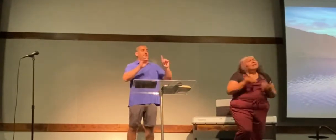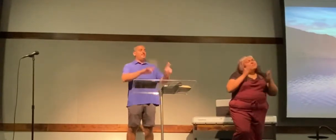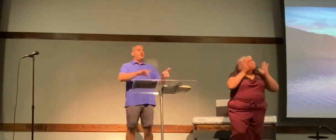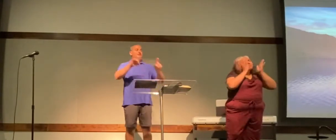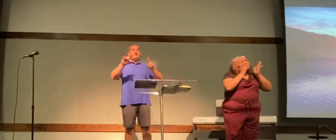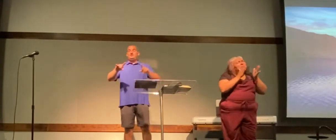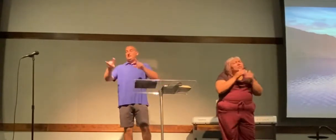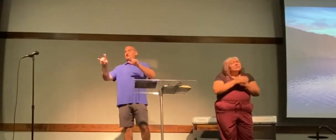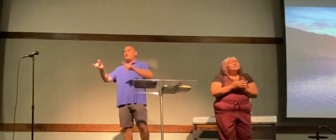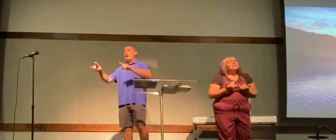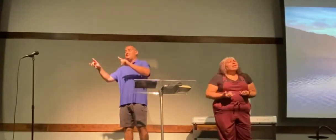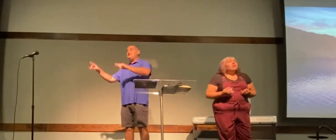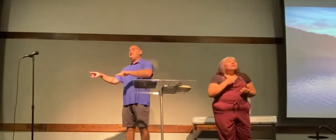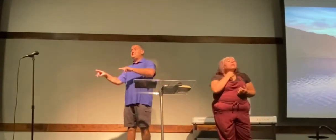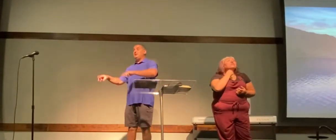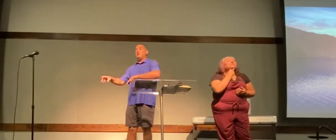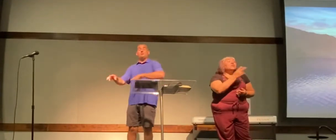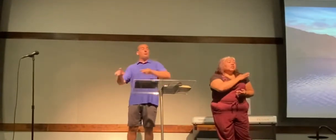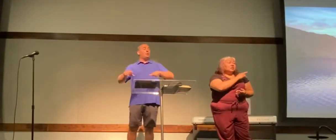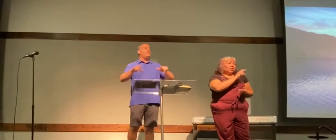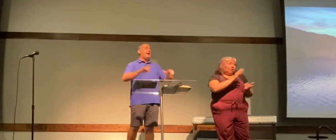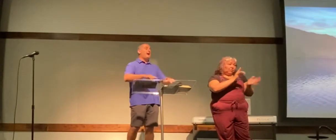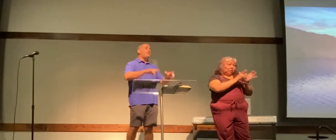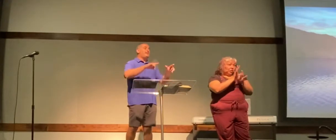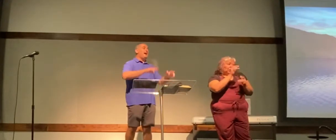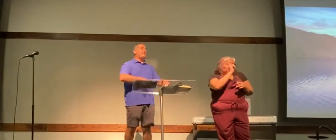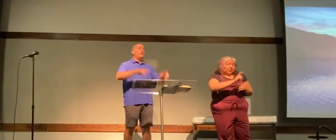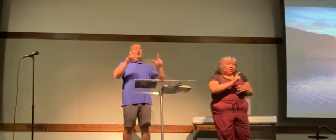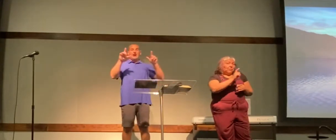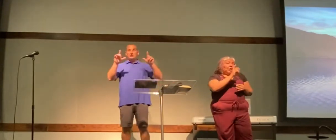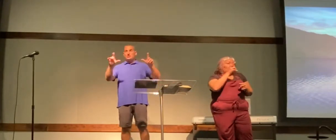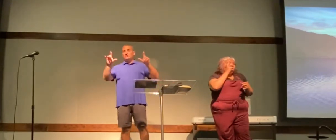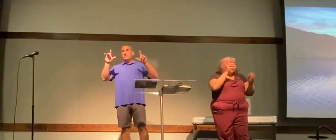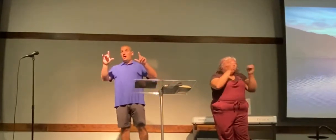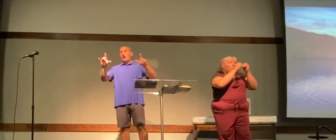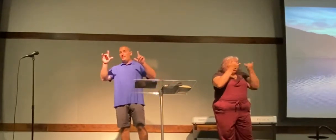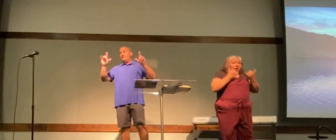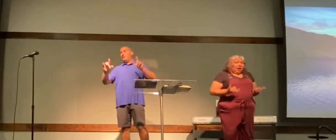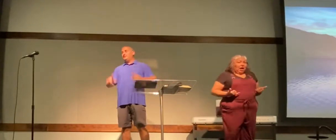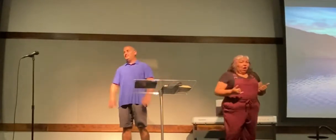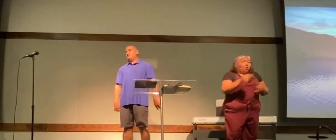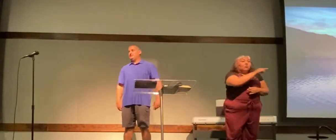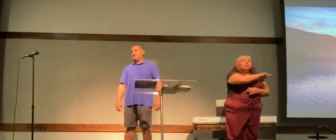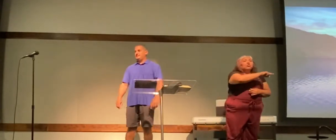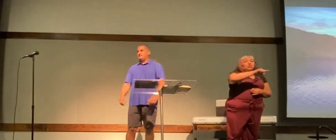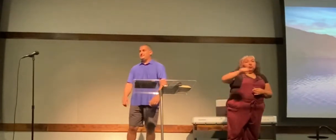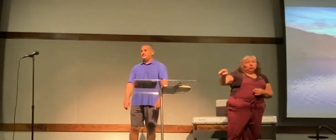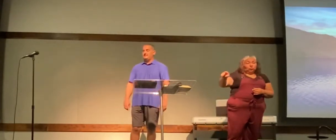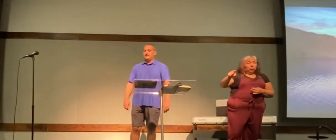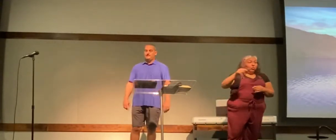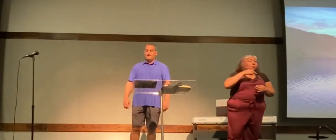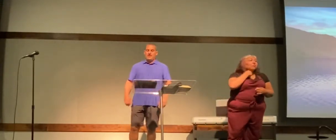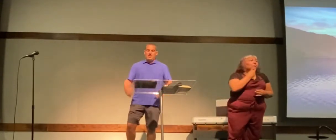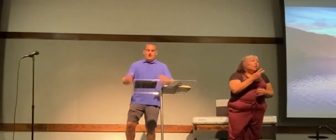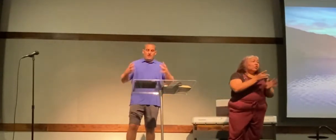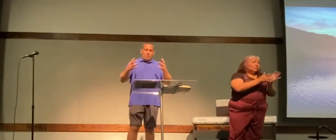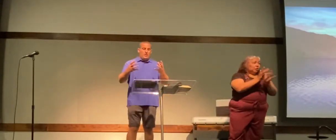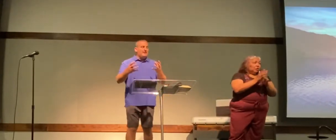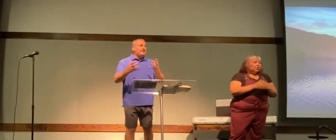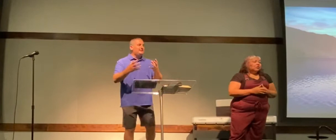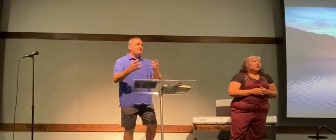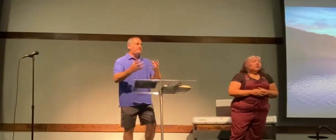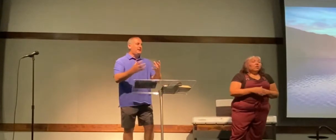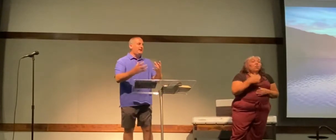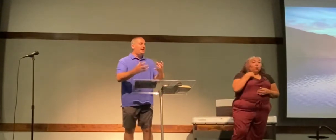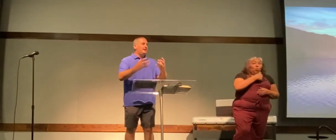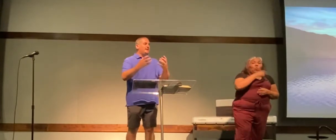something? The voice of Jesus Christ needs to be heard more now than ever, and you are the voice of Jesus. Amen. We